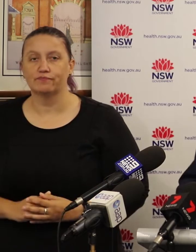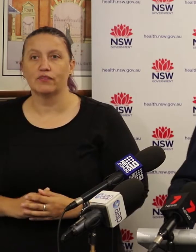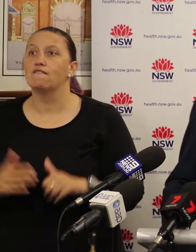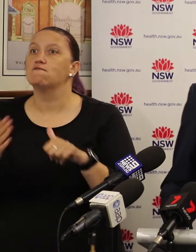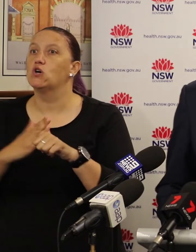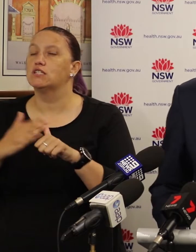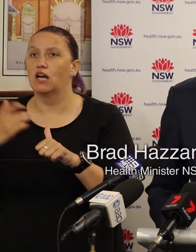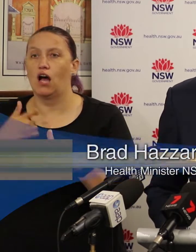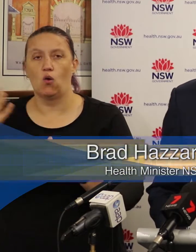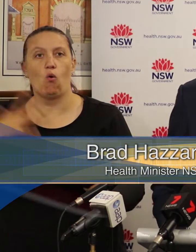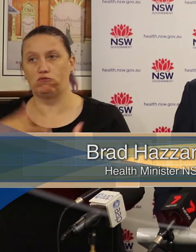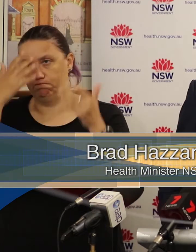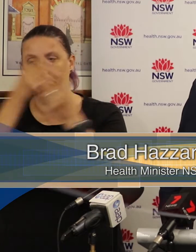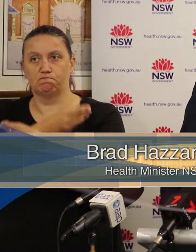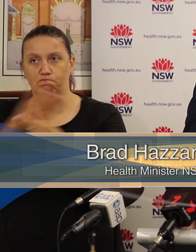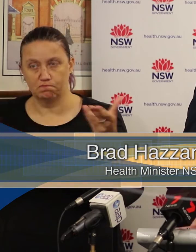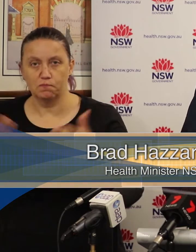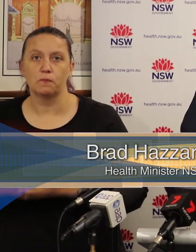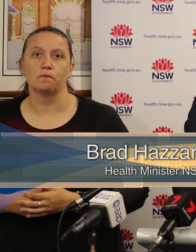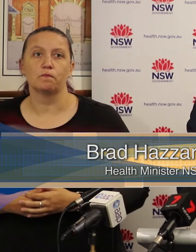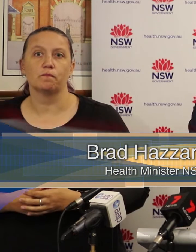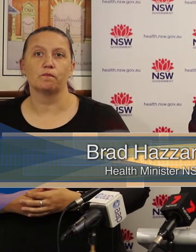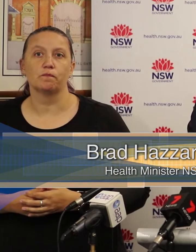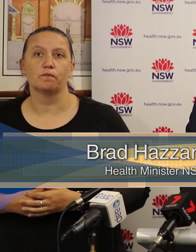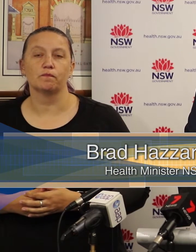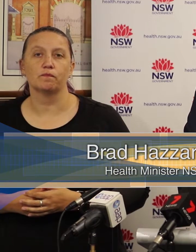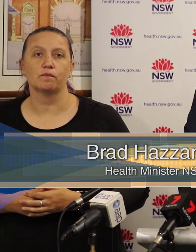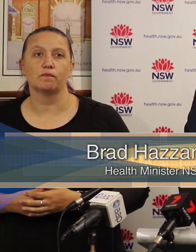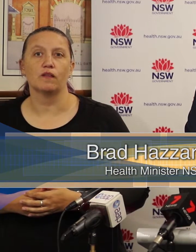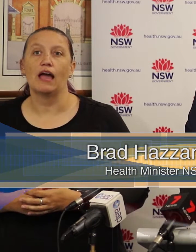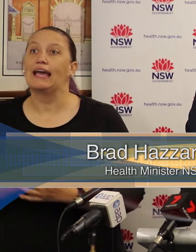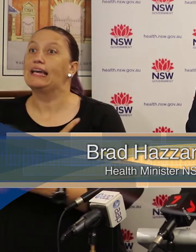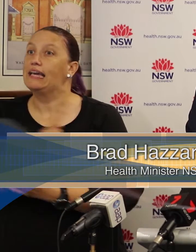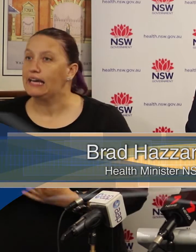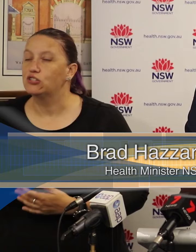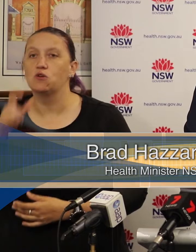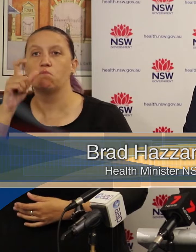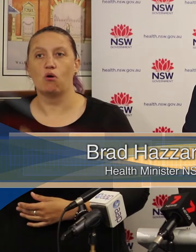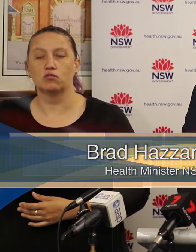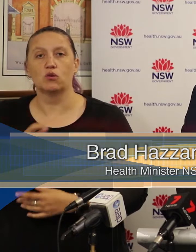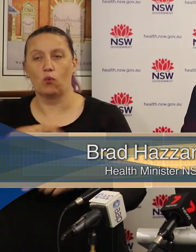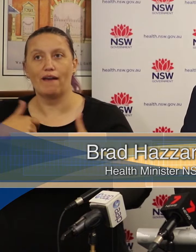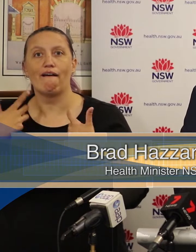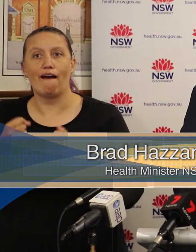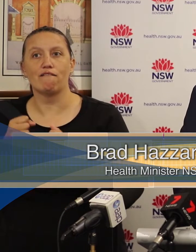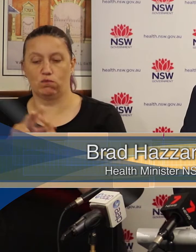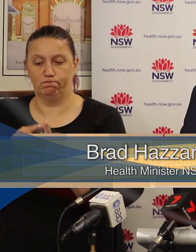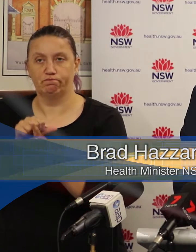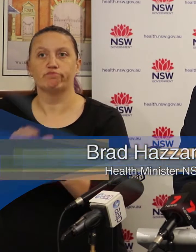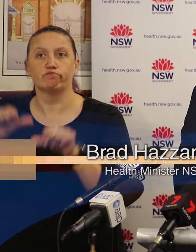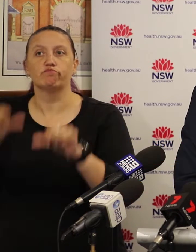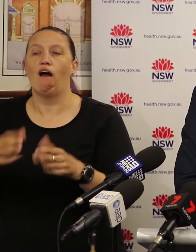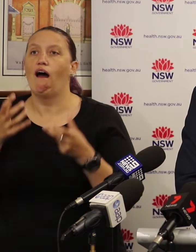First, let me say that each and every one of the patients who we currently have are being supported following